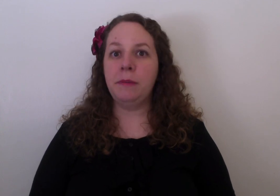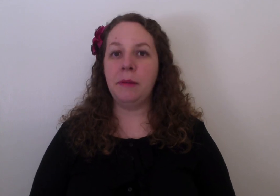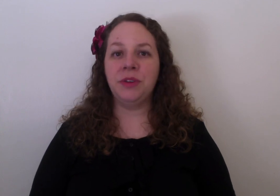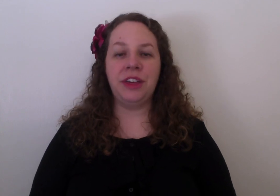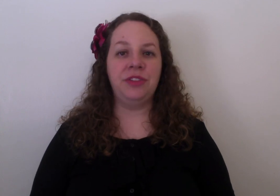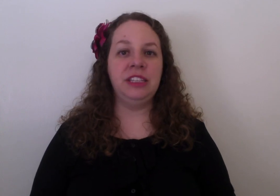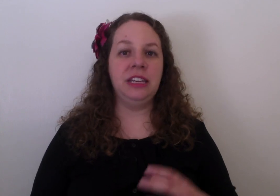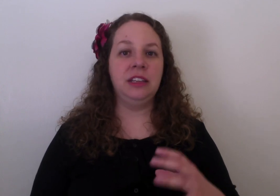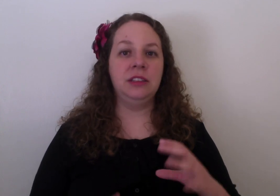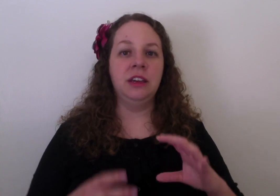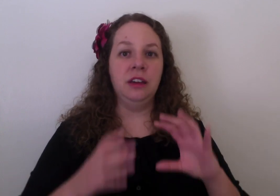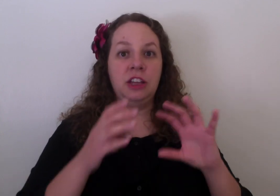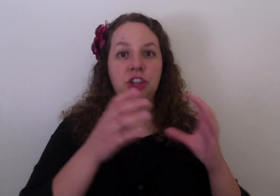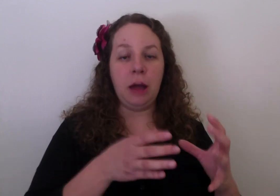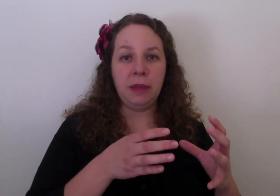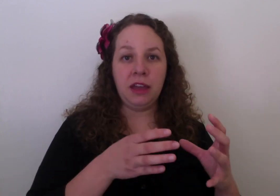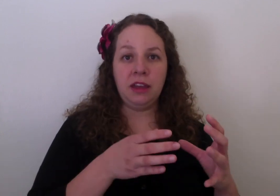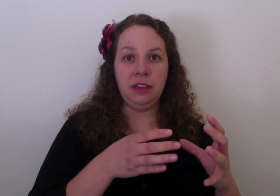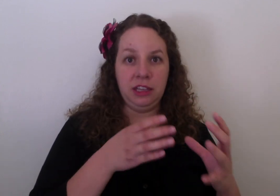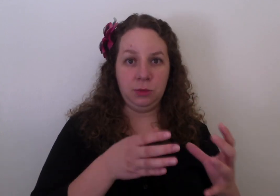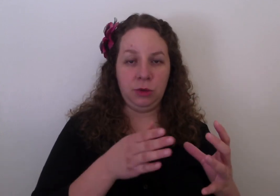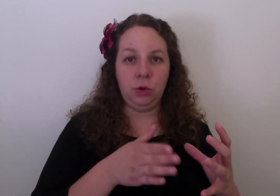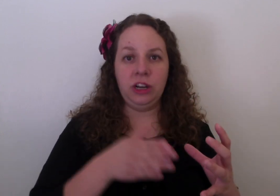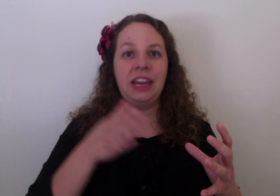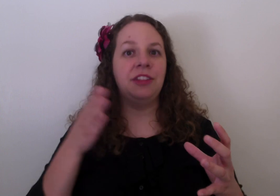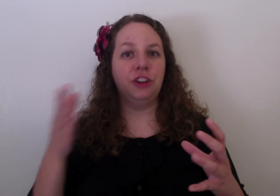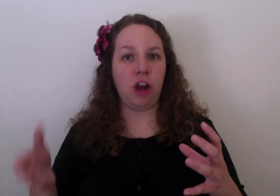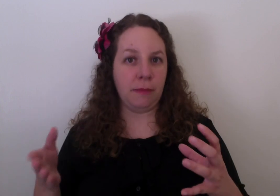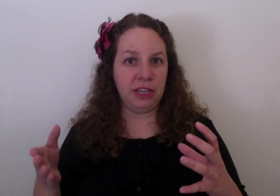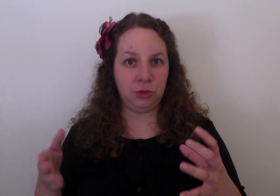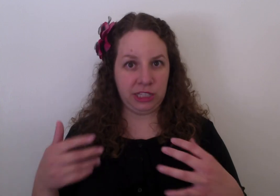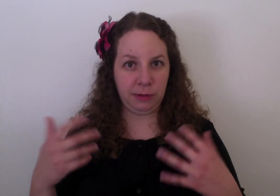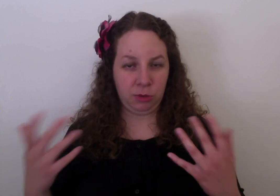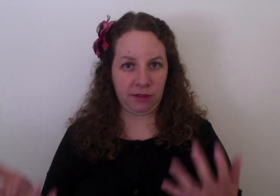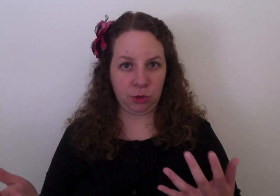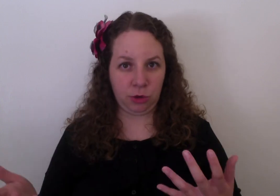remember that this is a topic is one warning, and then your comment is going to be whatever the warning is.